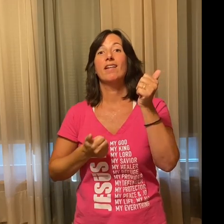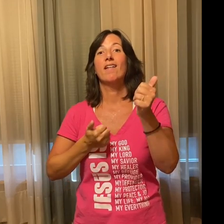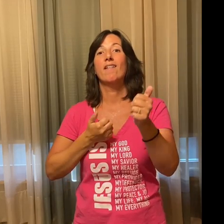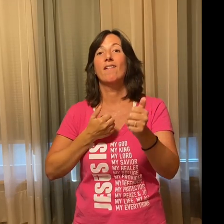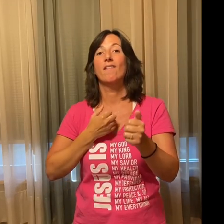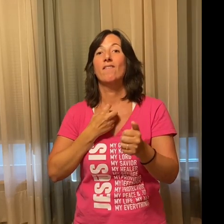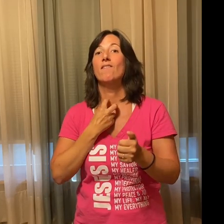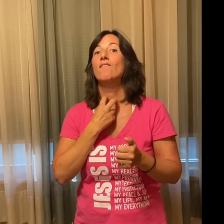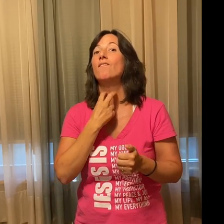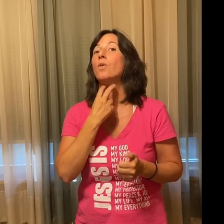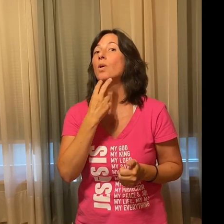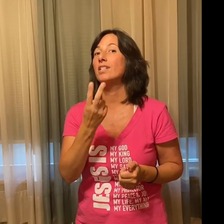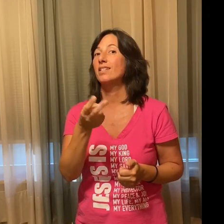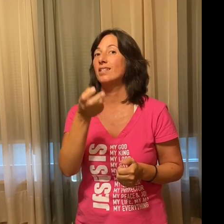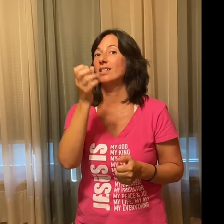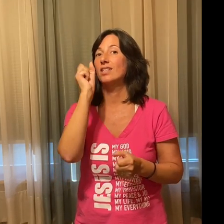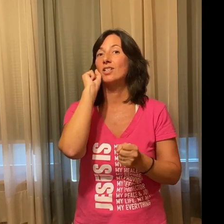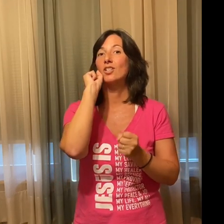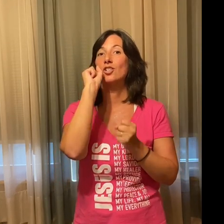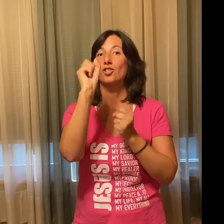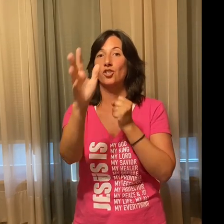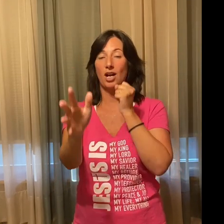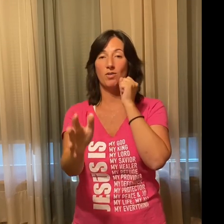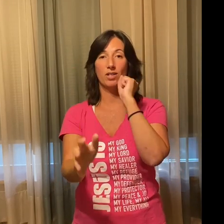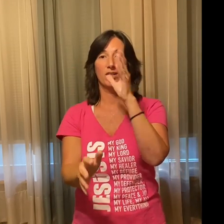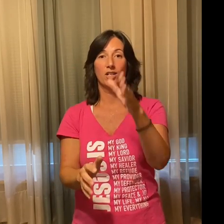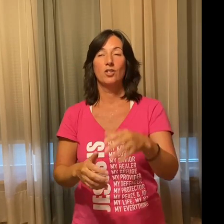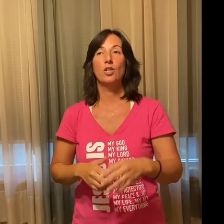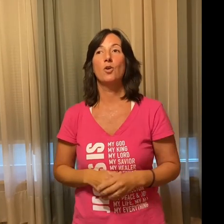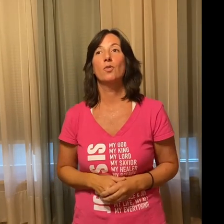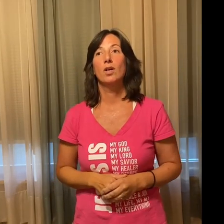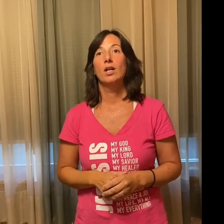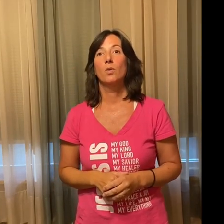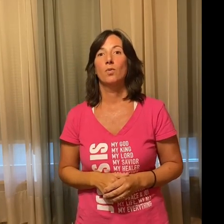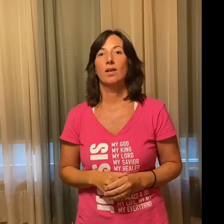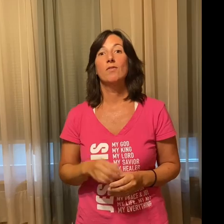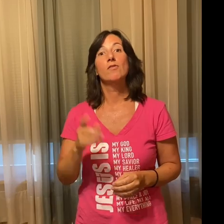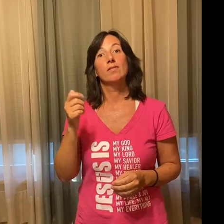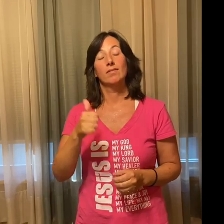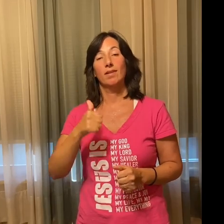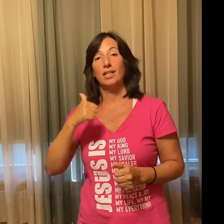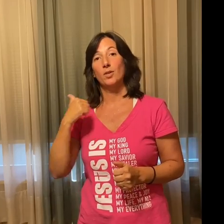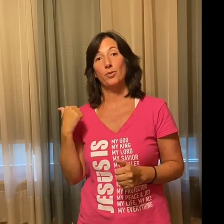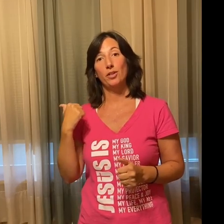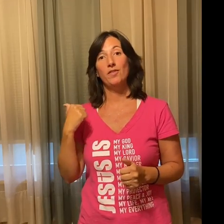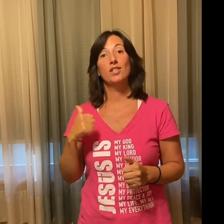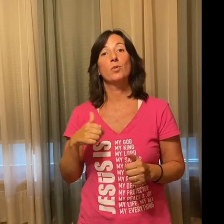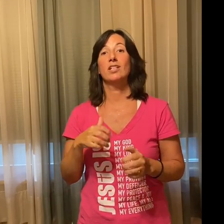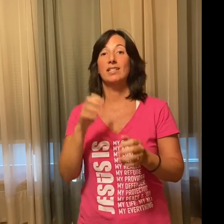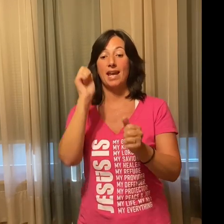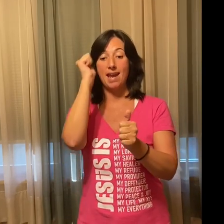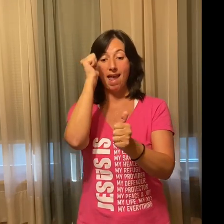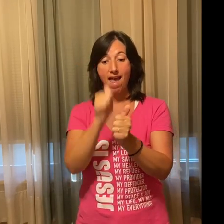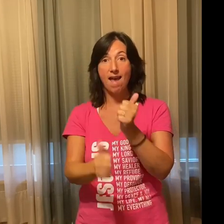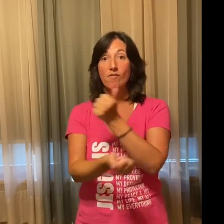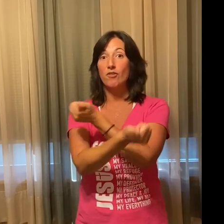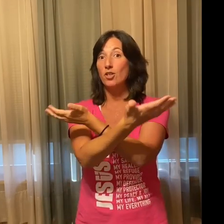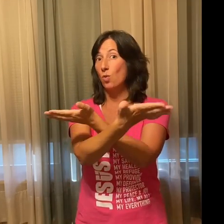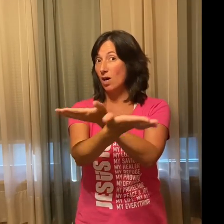every voice shout. So like the previous, we're going to